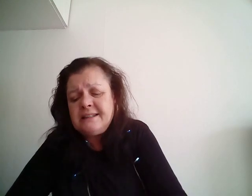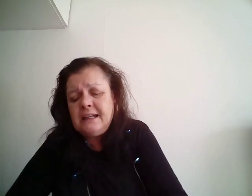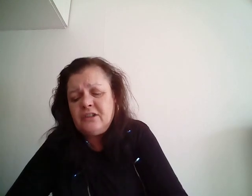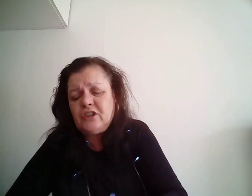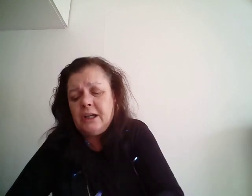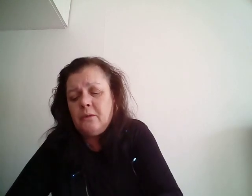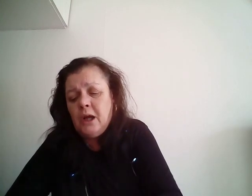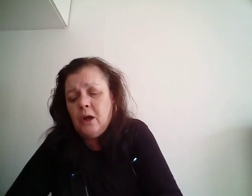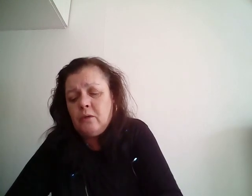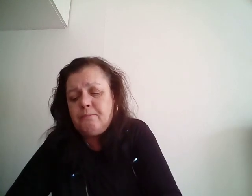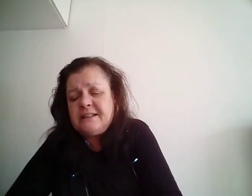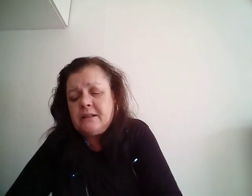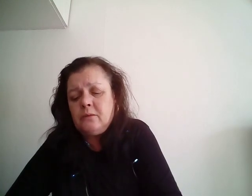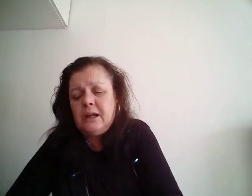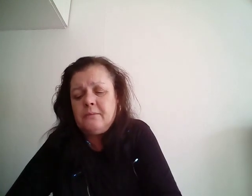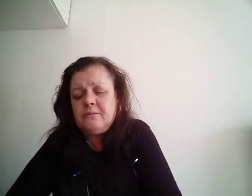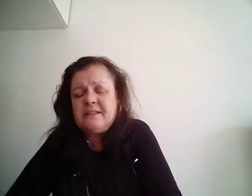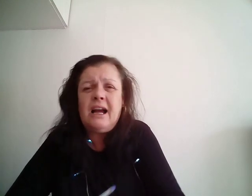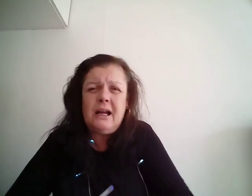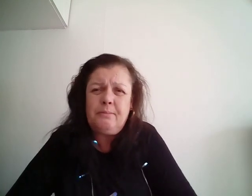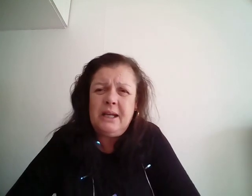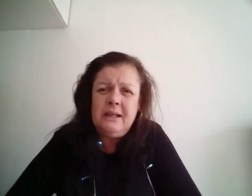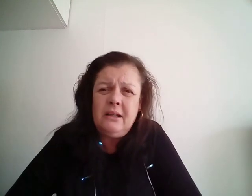thing to do would be to type in,